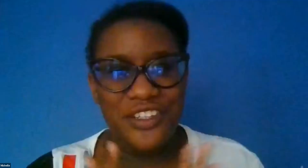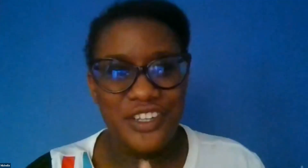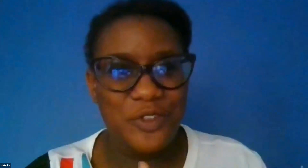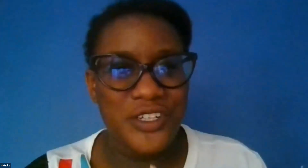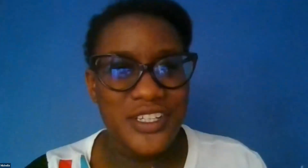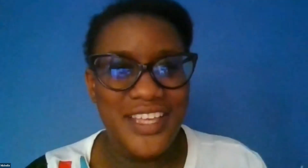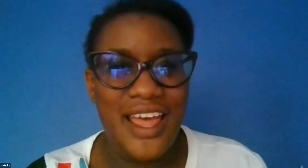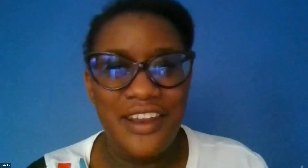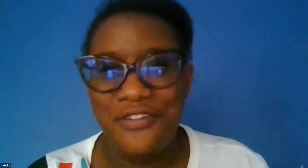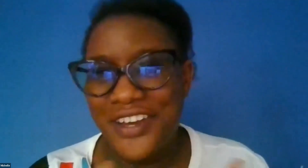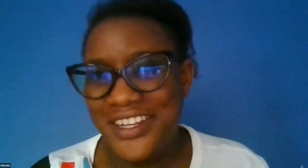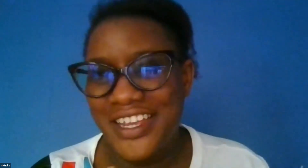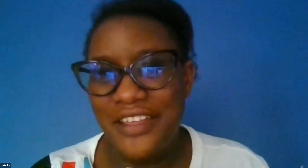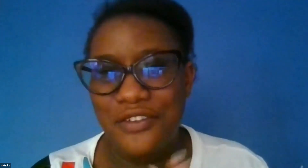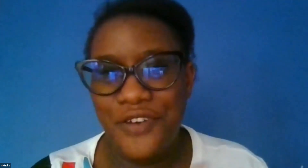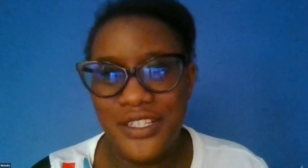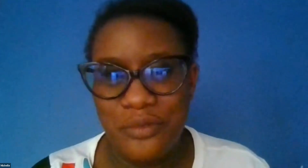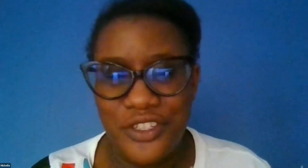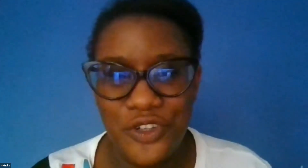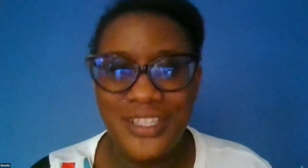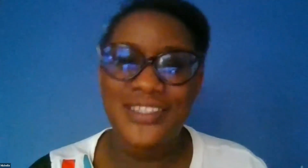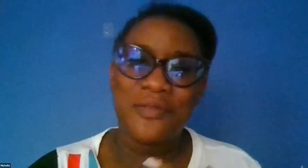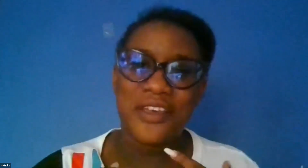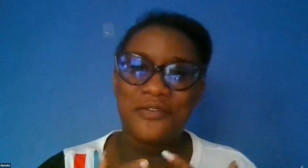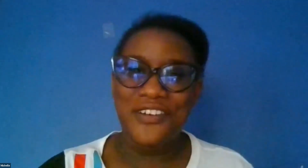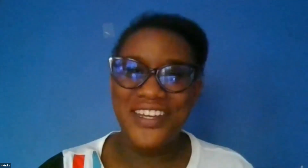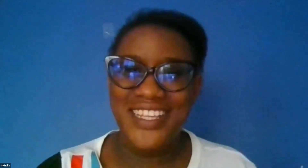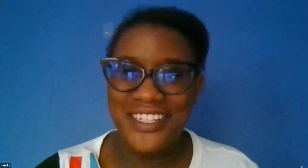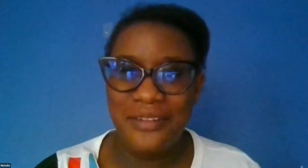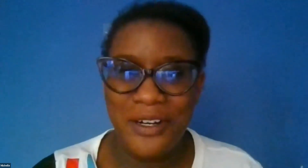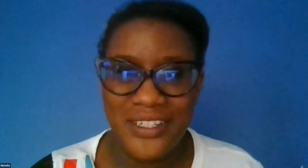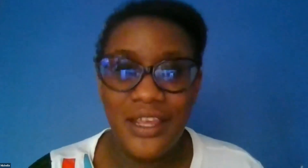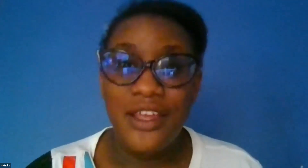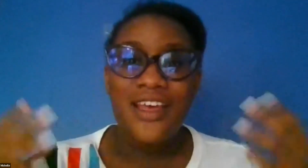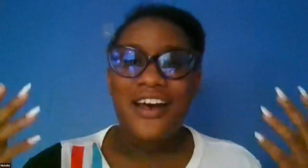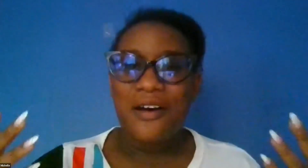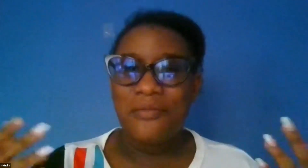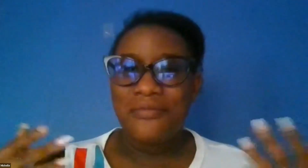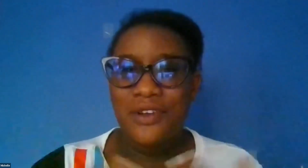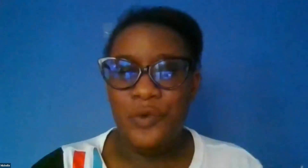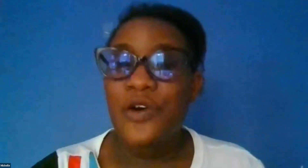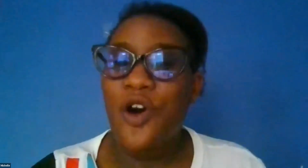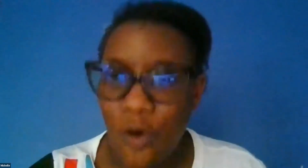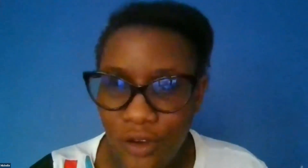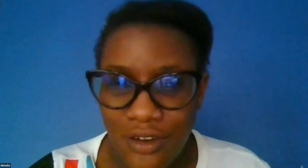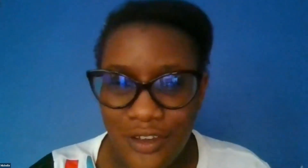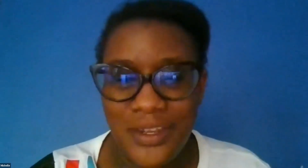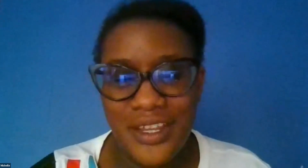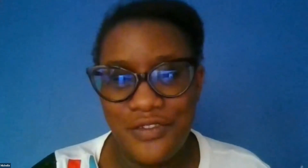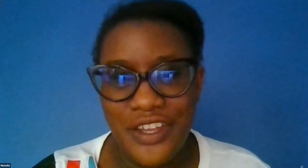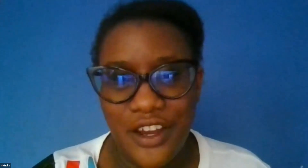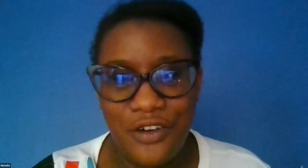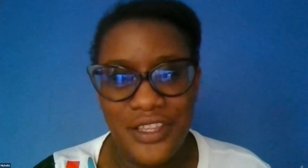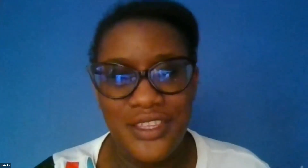Thank you so much, Jonas. And finally, in the first position, this is something I'm very excited about. We